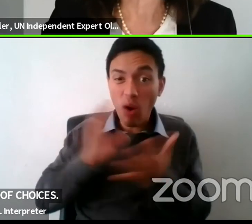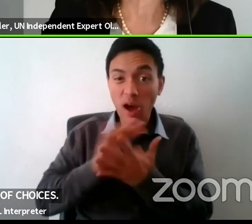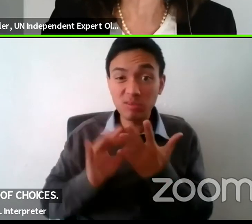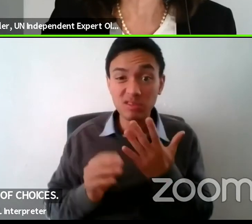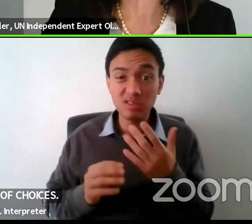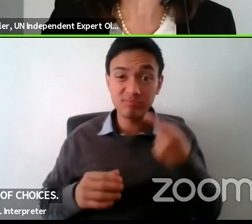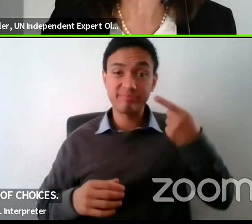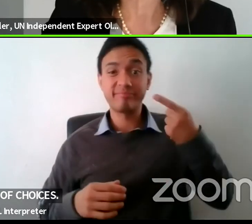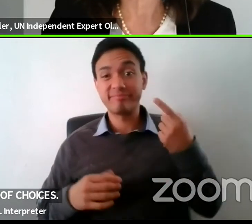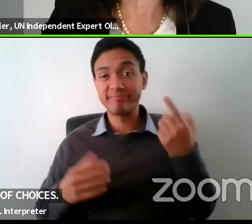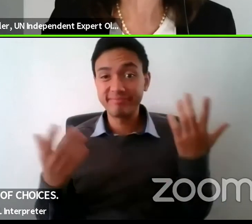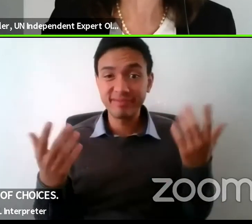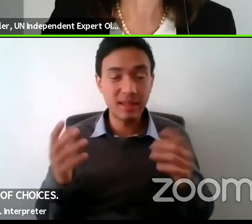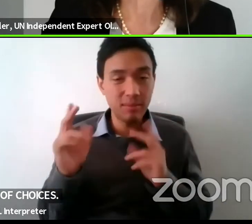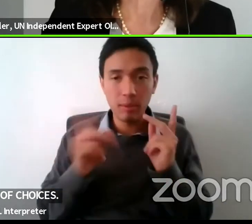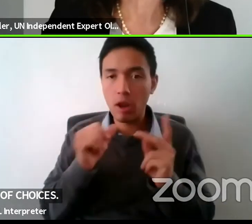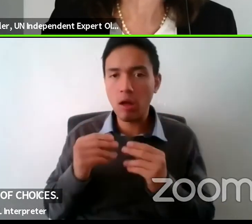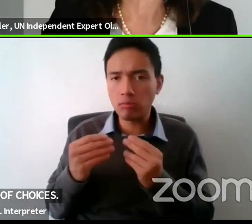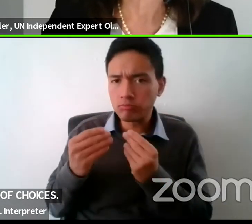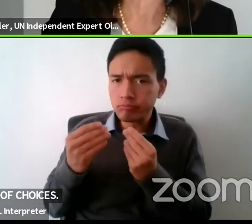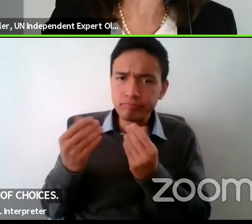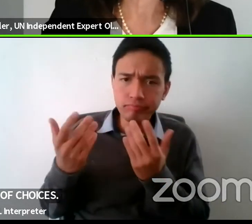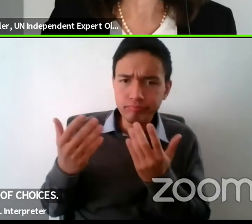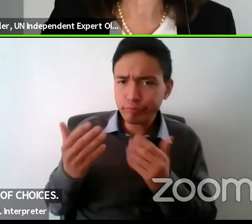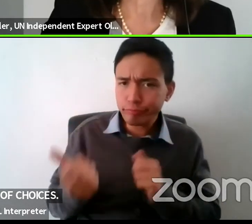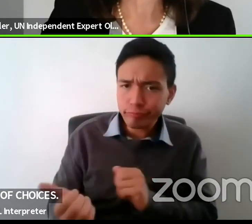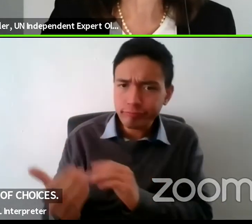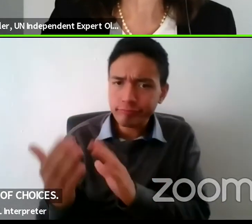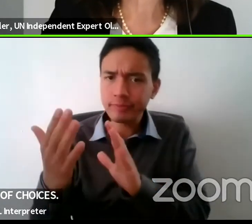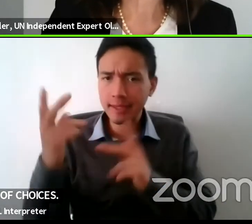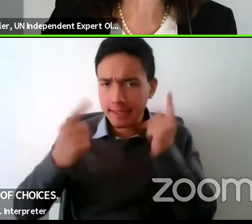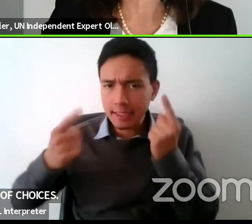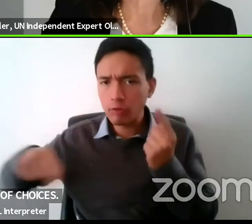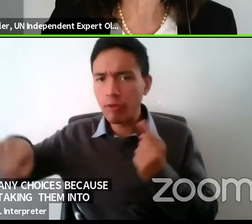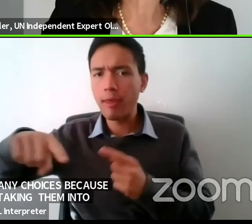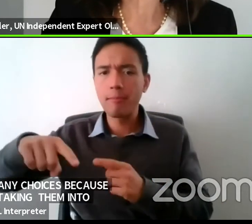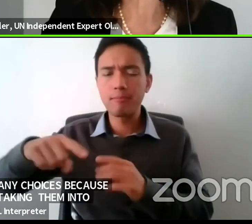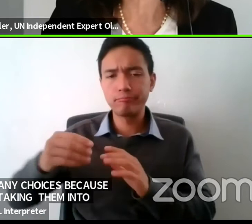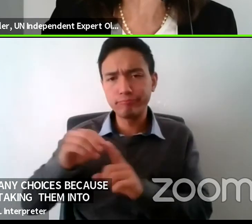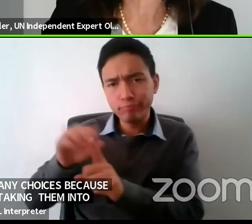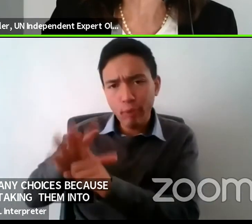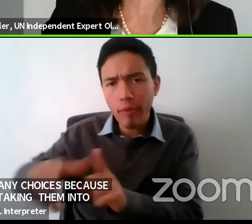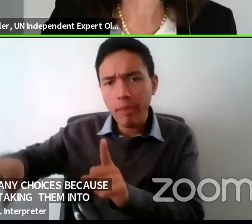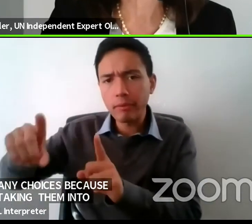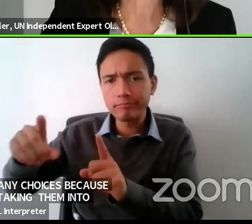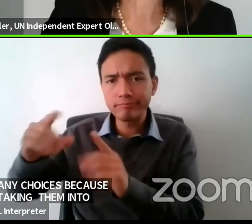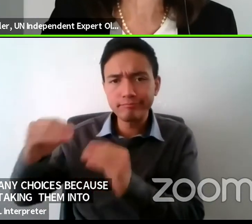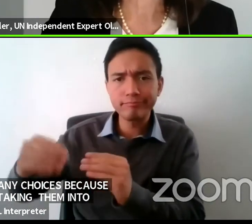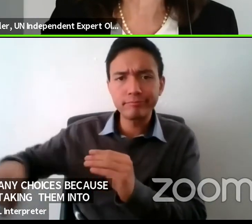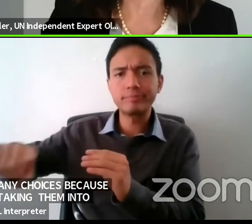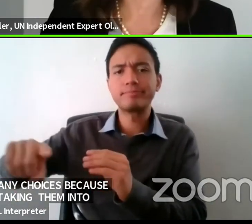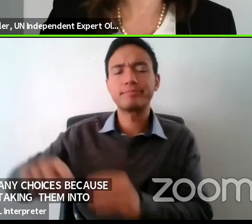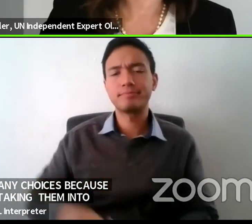nobody is really approaching them, taking them into account. So from a human rights perspective, what we also heard